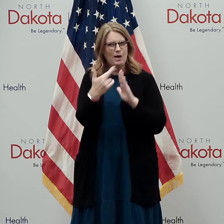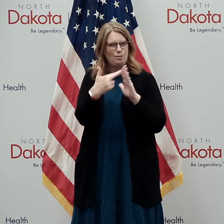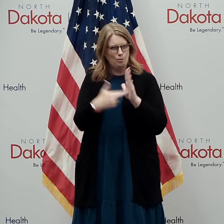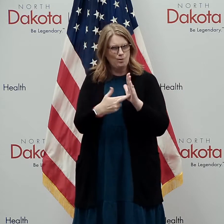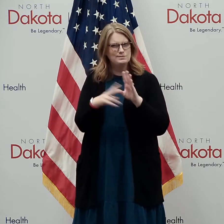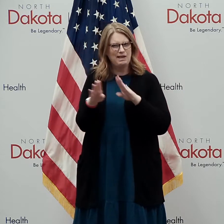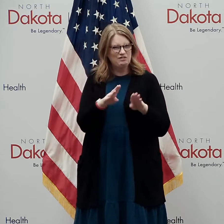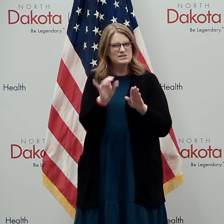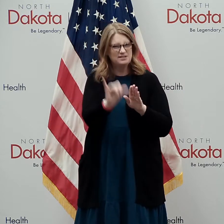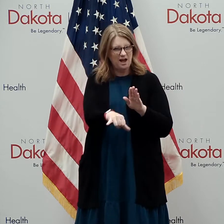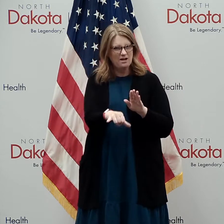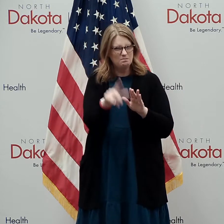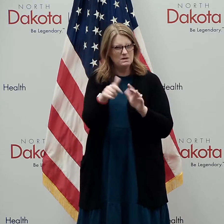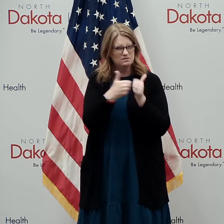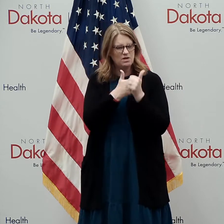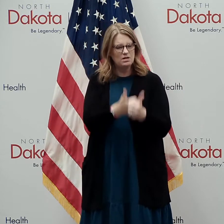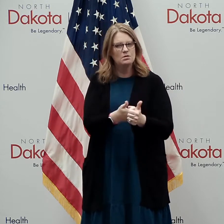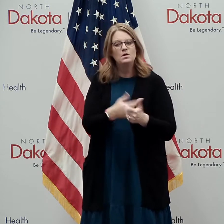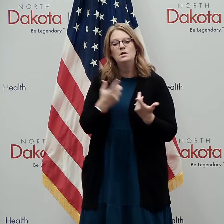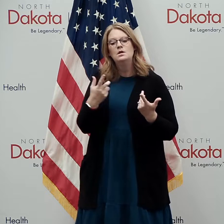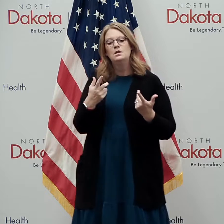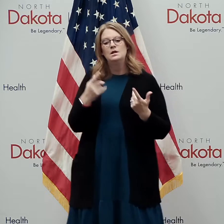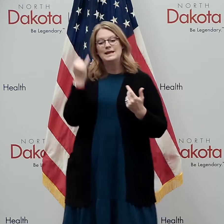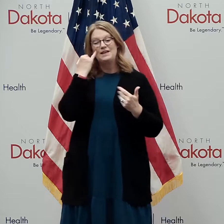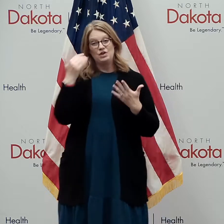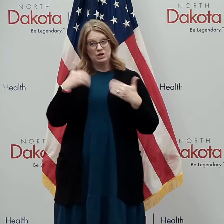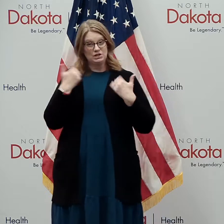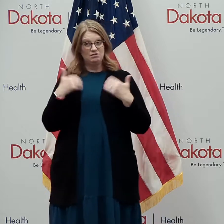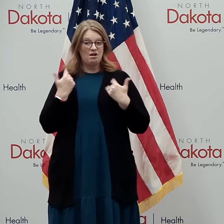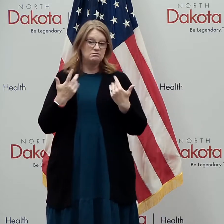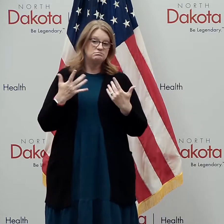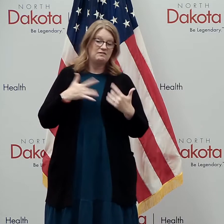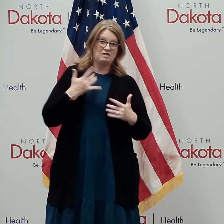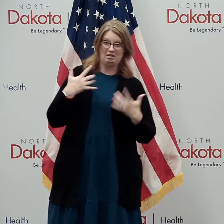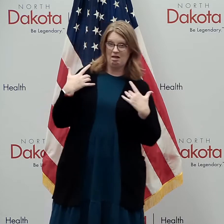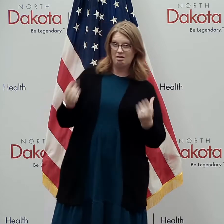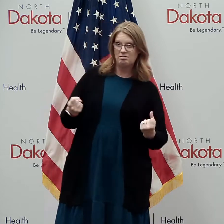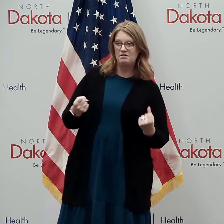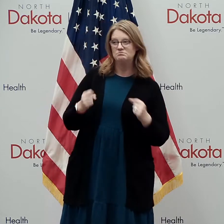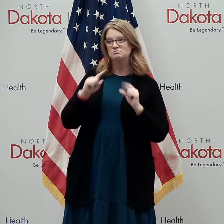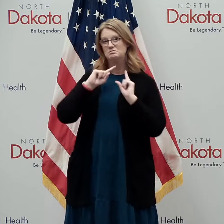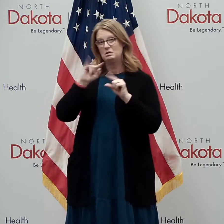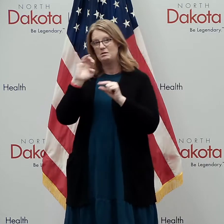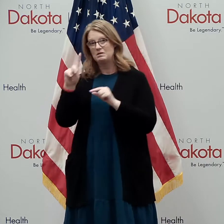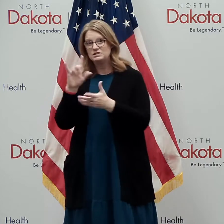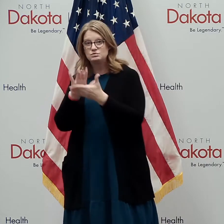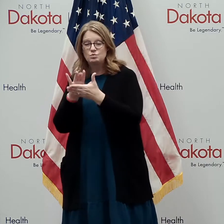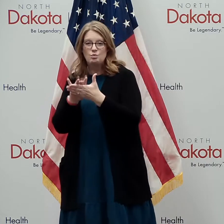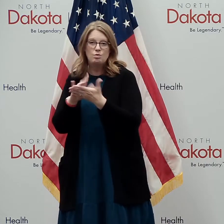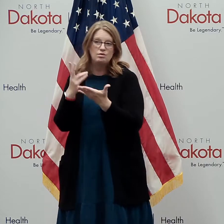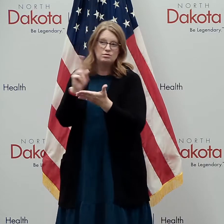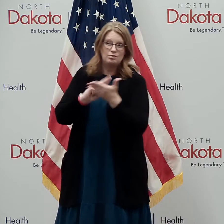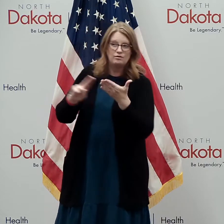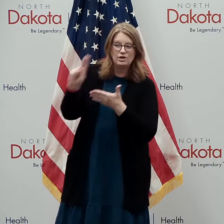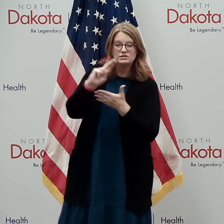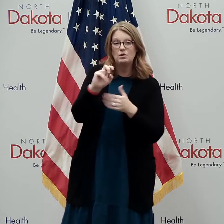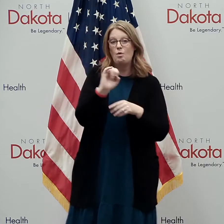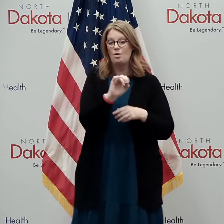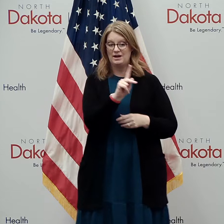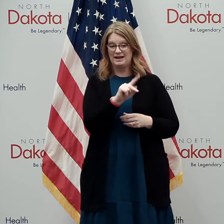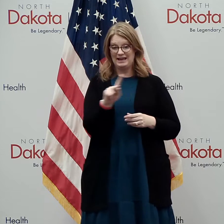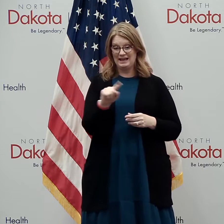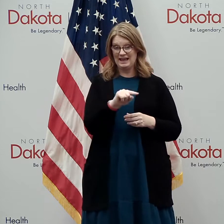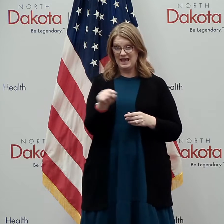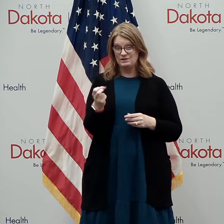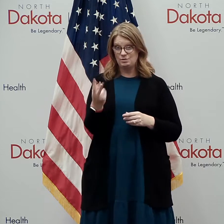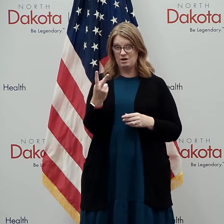But we again are encouraging people that are if you're young and you're healthy and you're heading back to school or university, back to K-12, we're encouraging people to